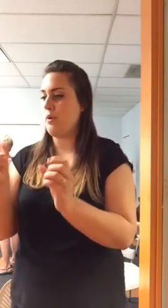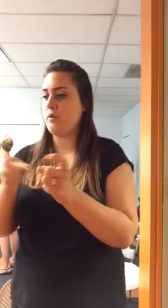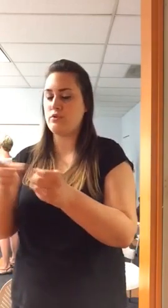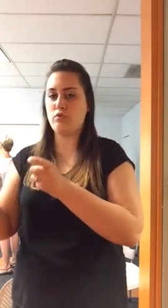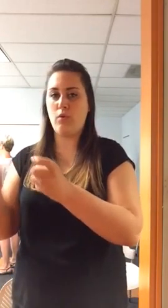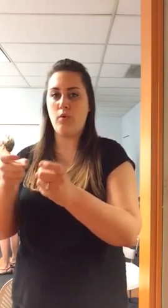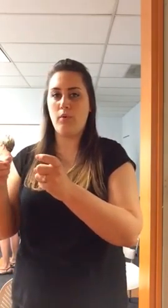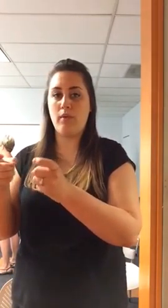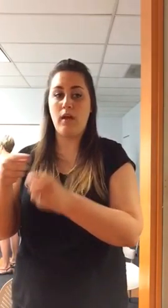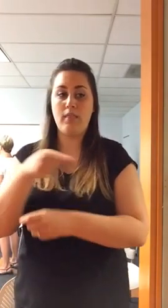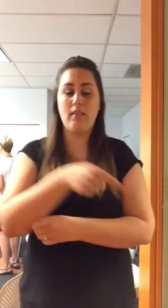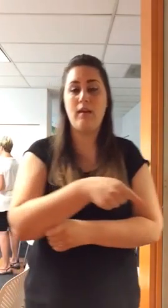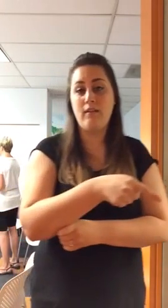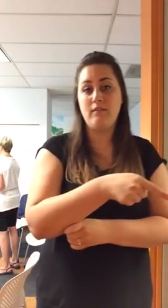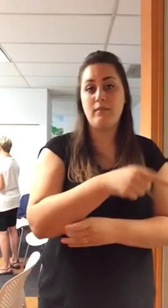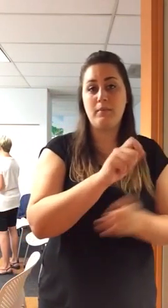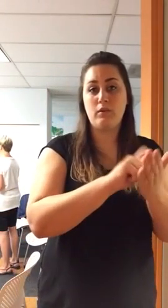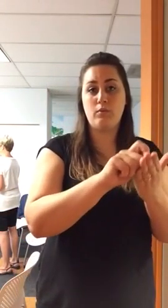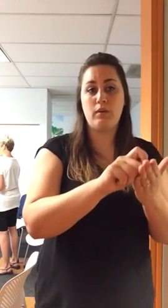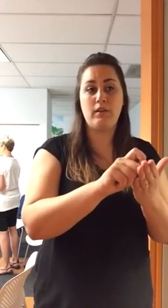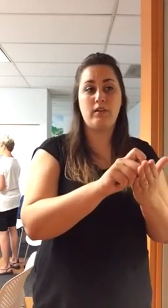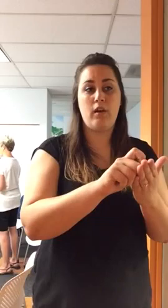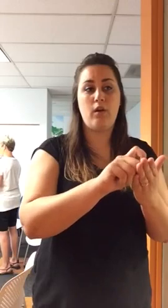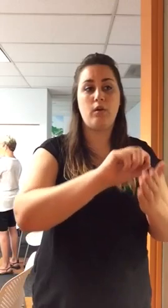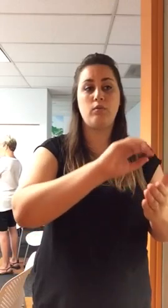And on the left, I'm going to write down total and complete say.